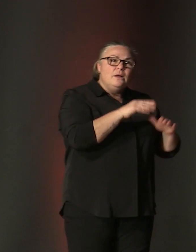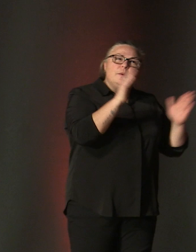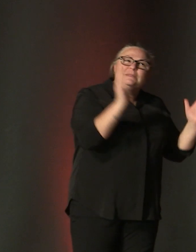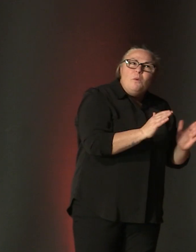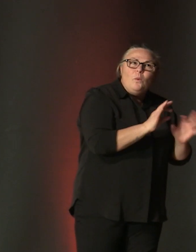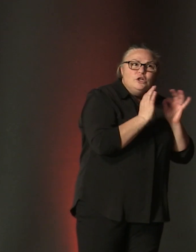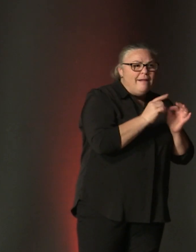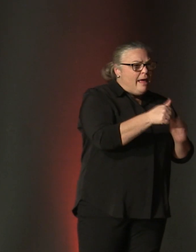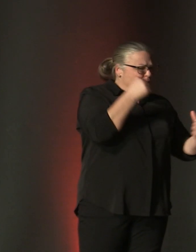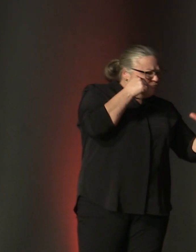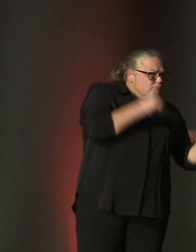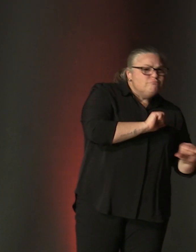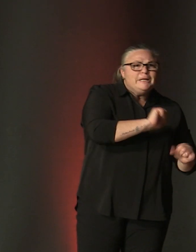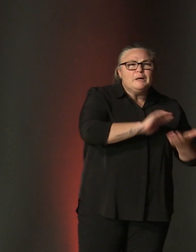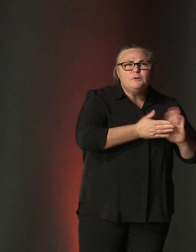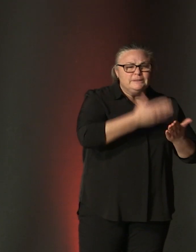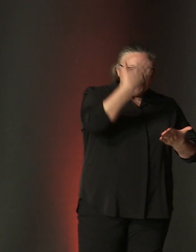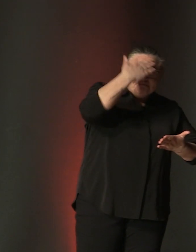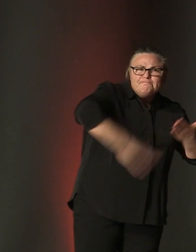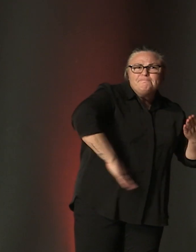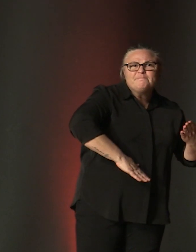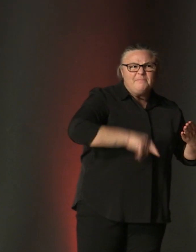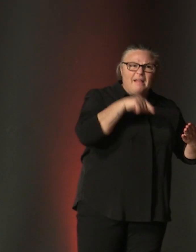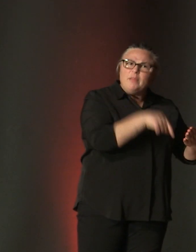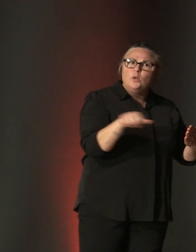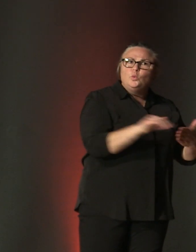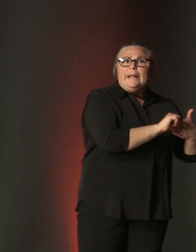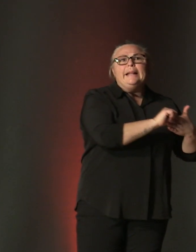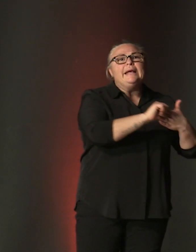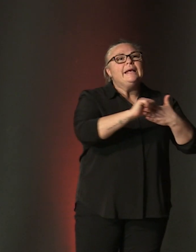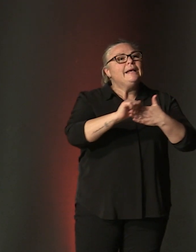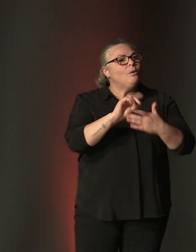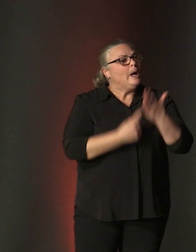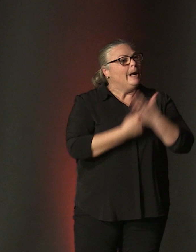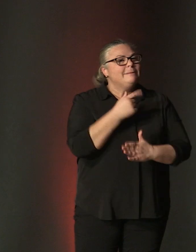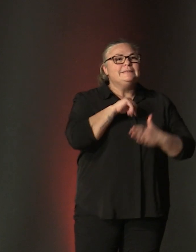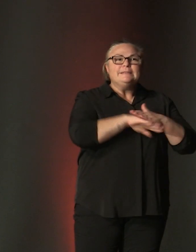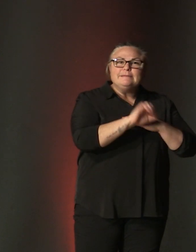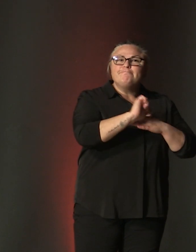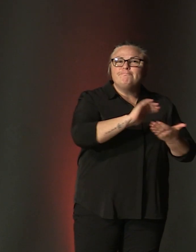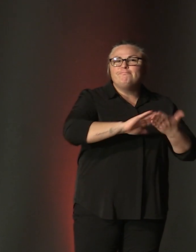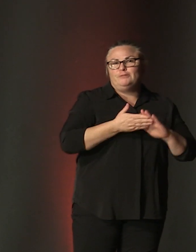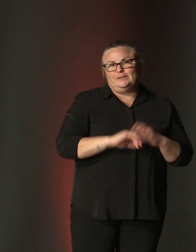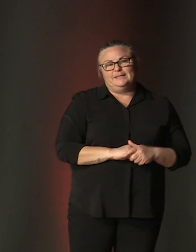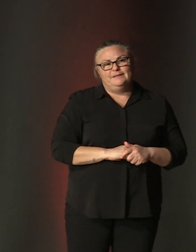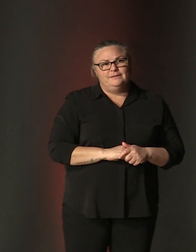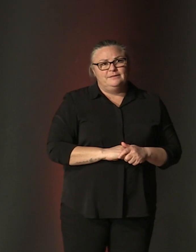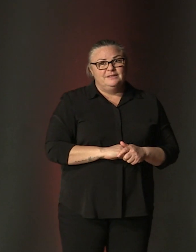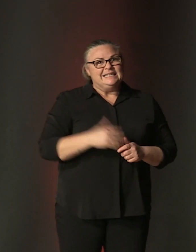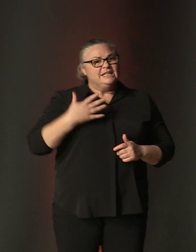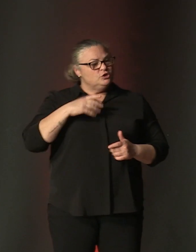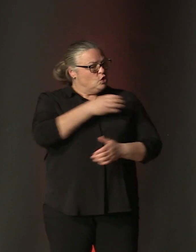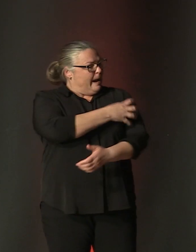organizations. They are the ones who see the issues in their community. They're the ones who know their community best. So it makes sense for them to be the